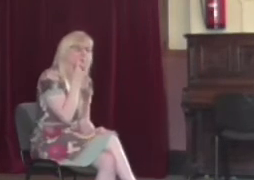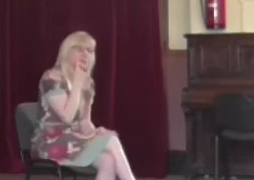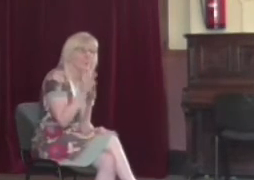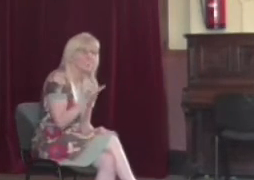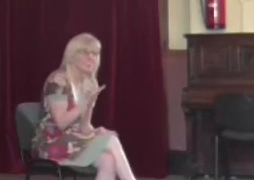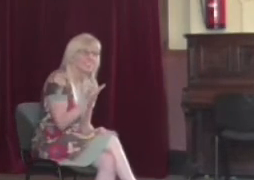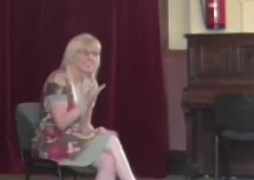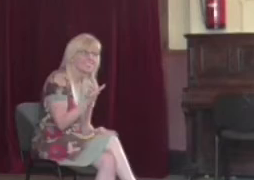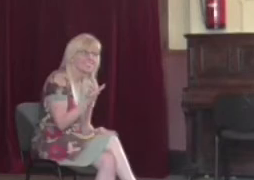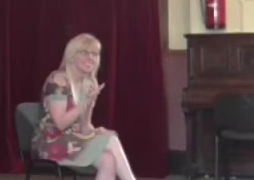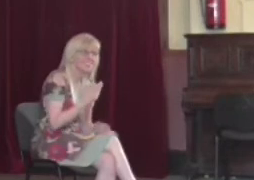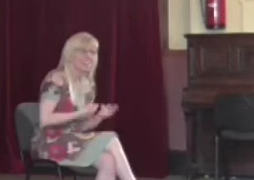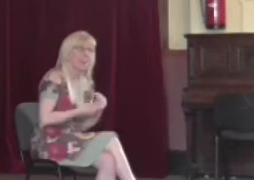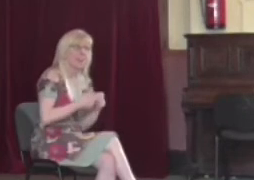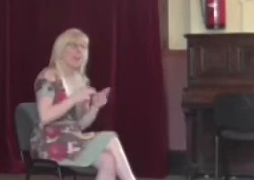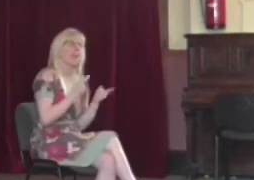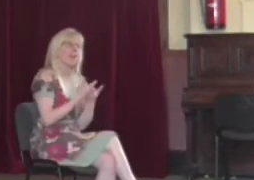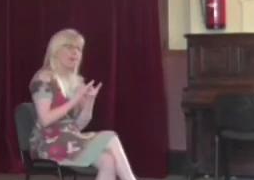little stupid in the ones.